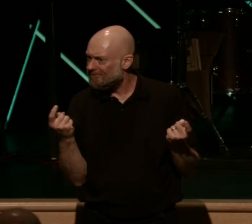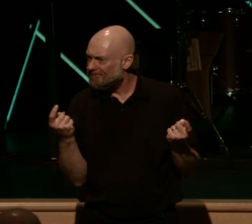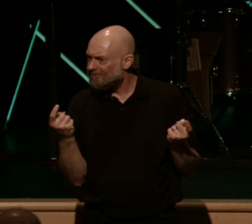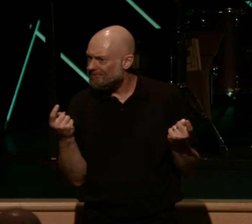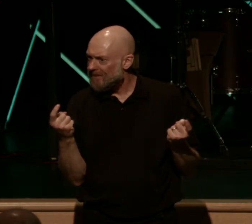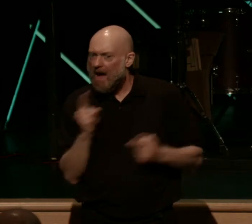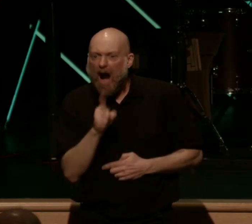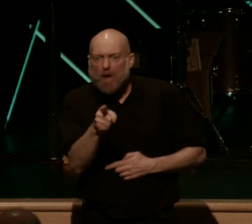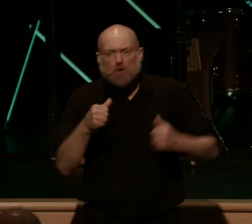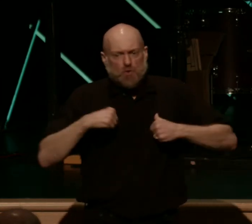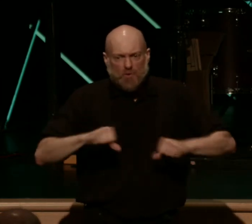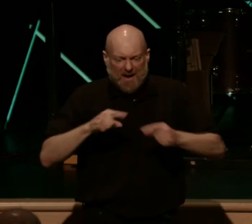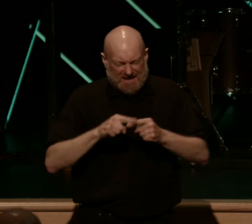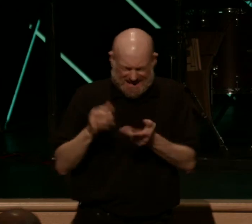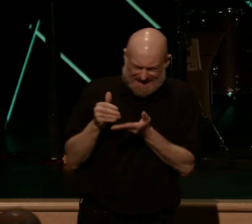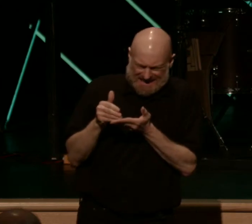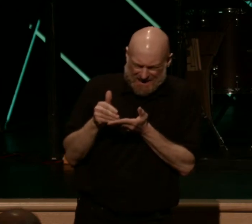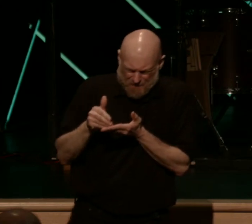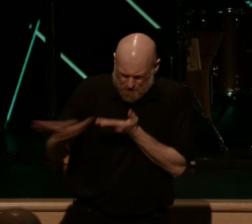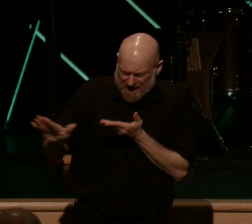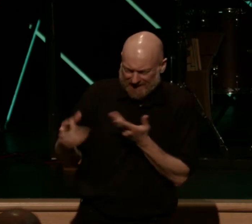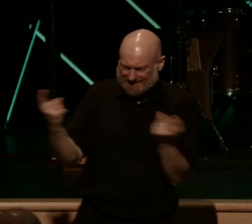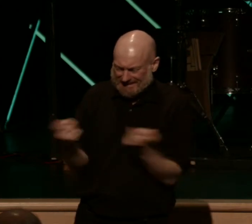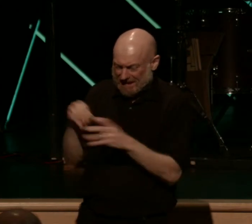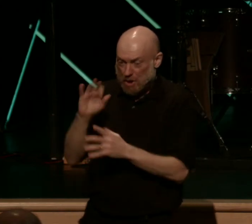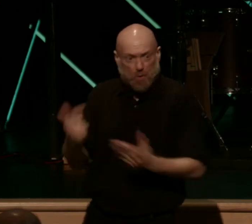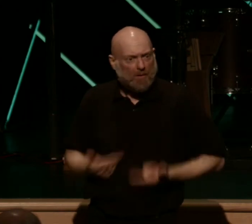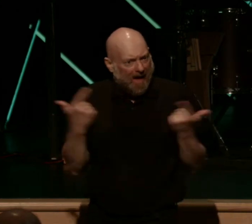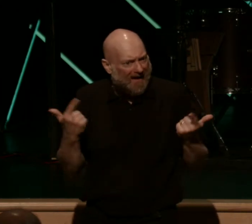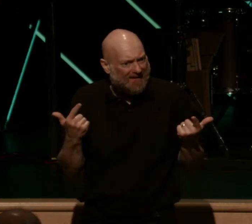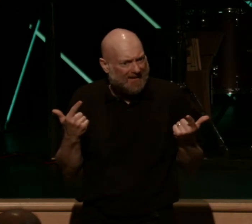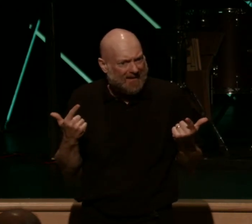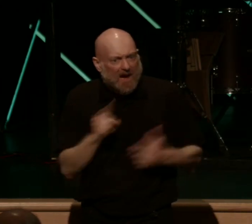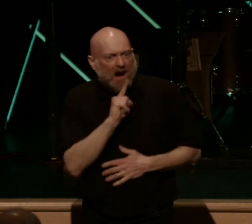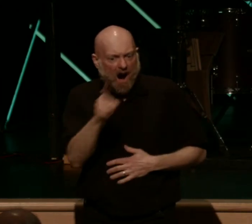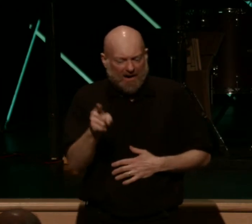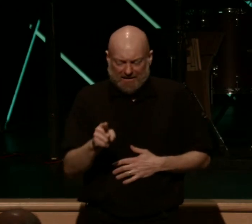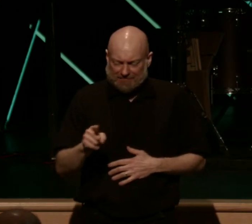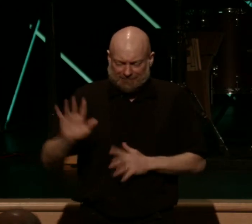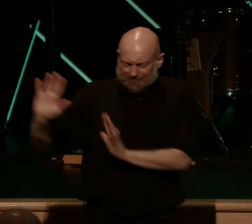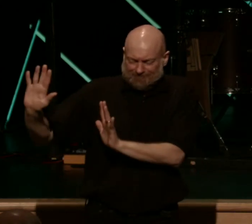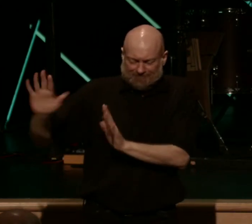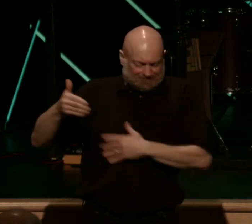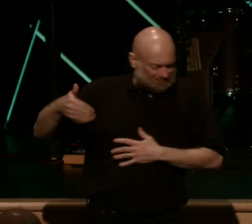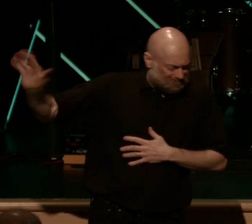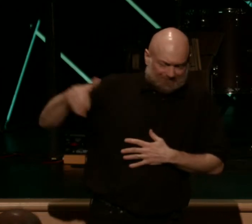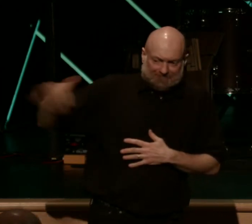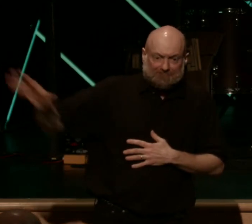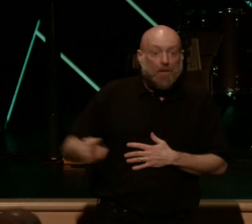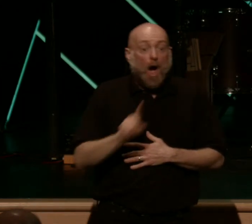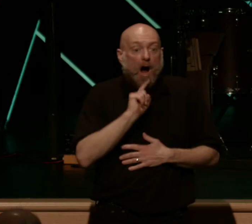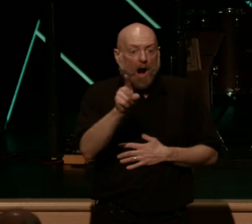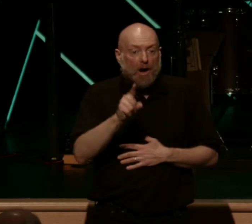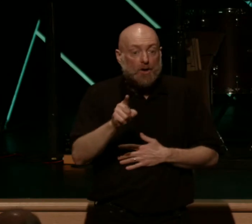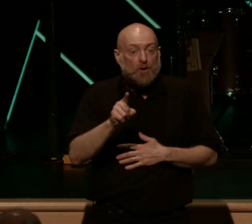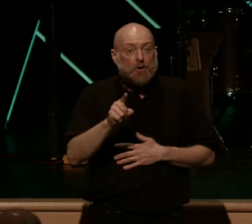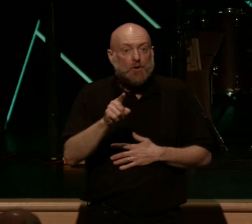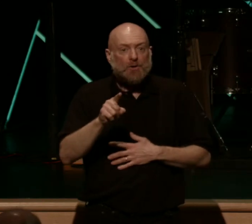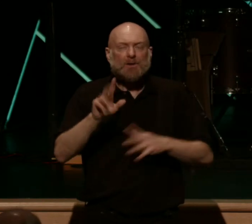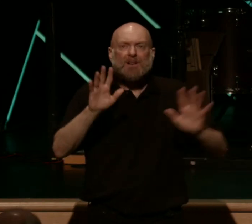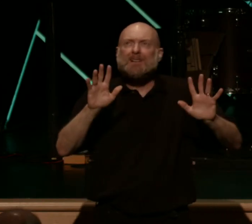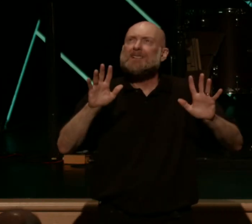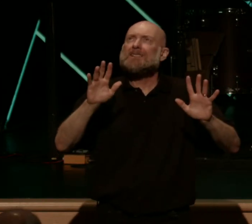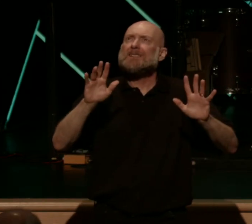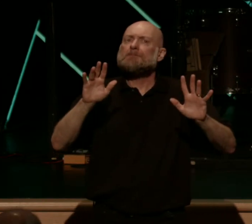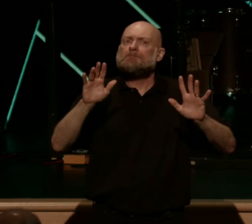you seeking to rid your life of patterns of sin? Are you fleeing temptation? Are you giving yourself over